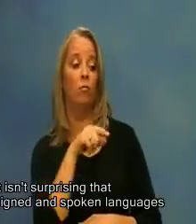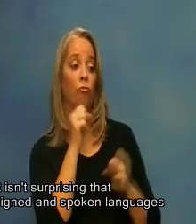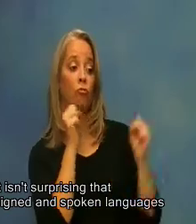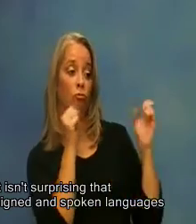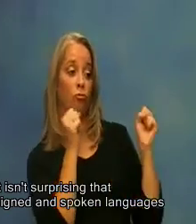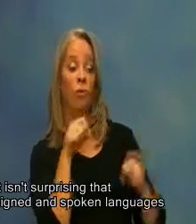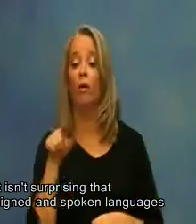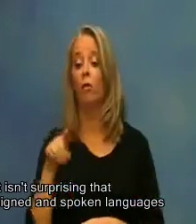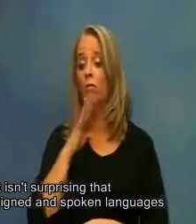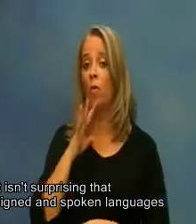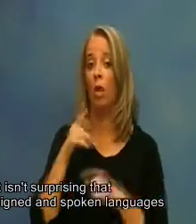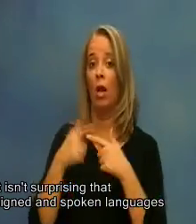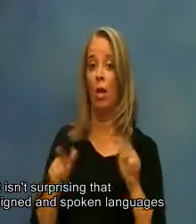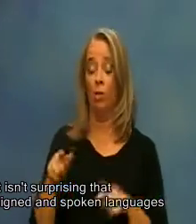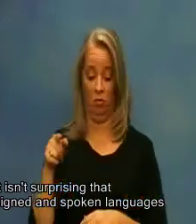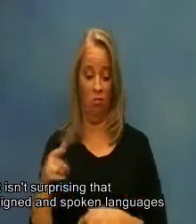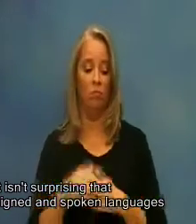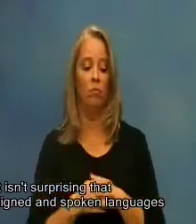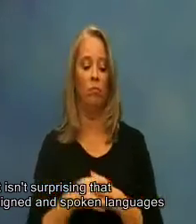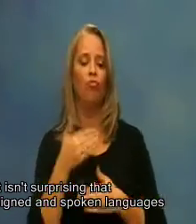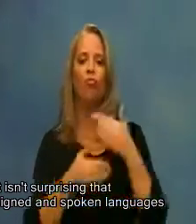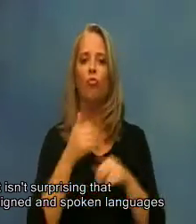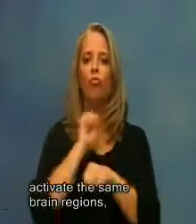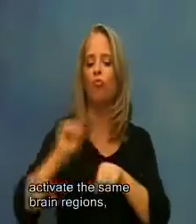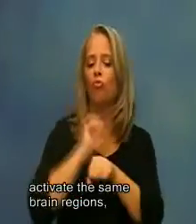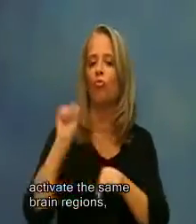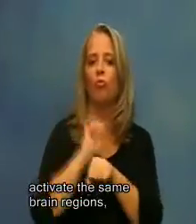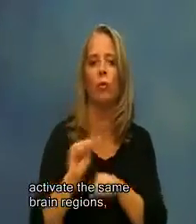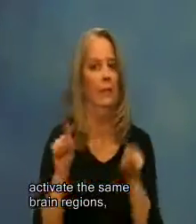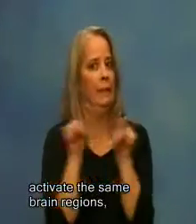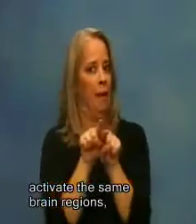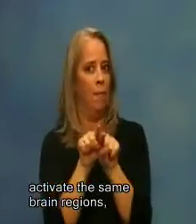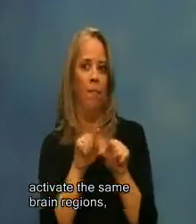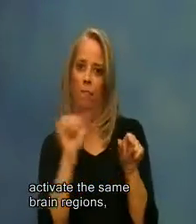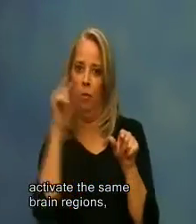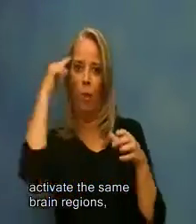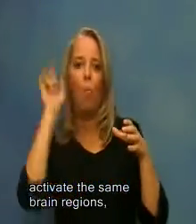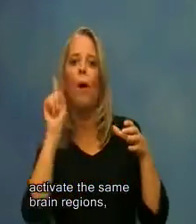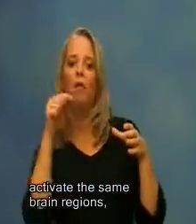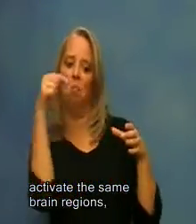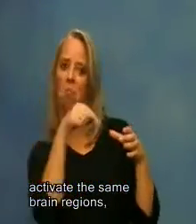It isn't surprising that signed and spoken languages activate the same brain regions,